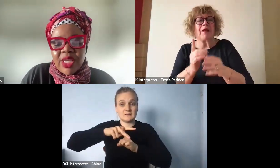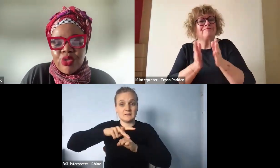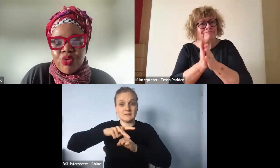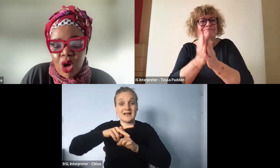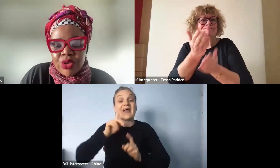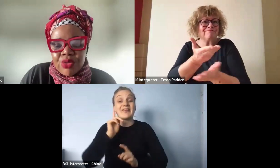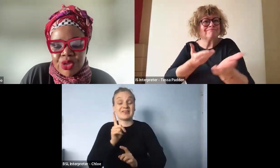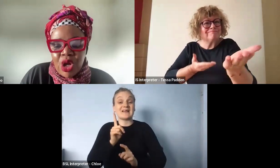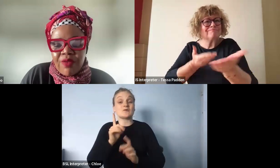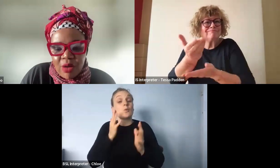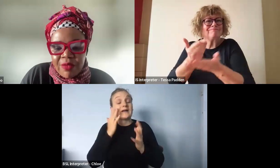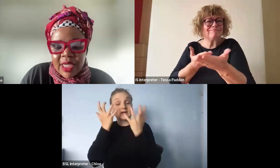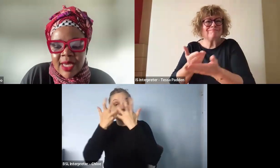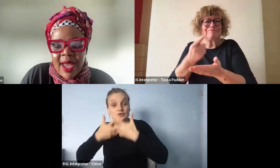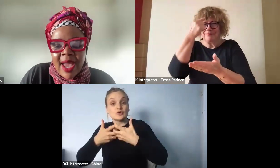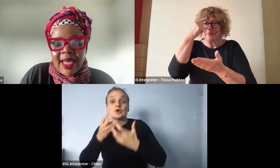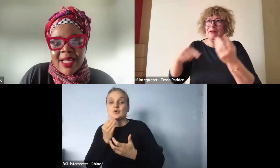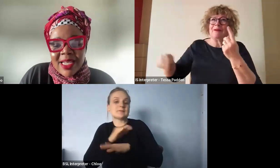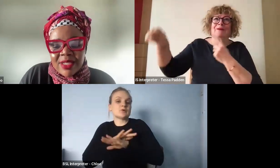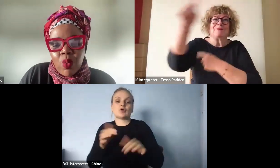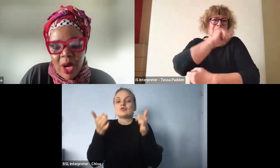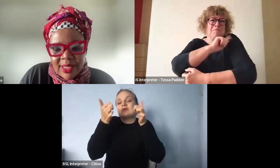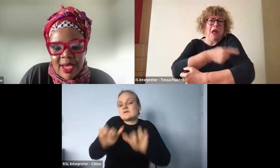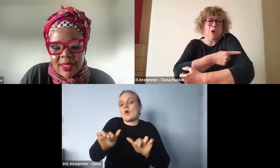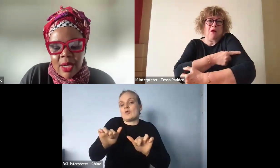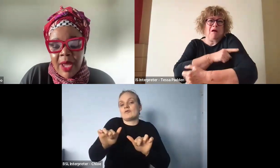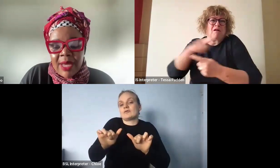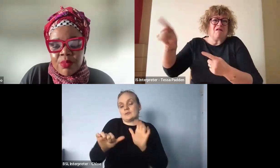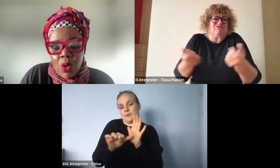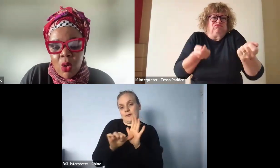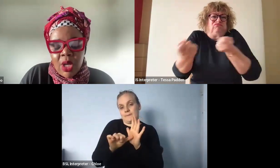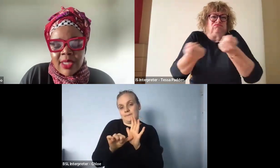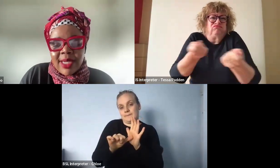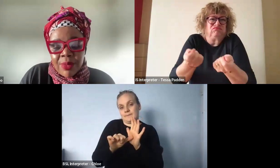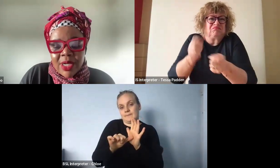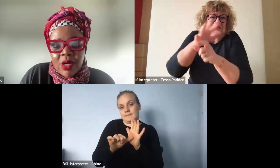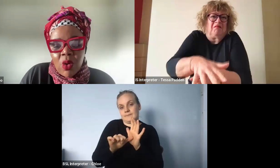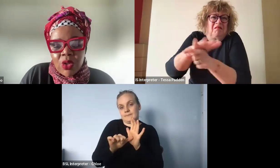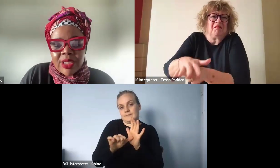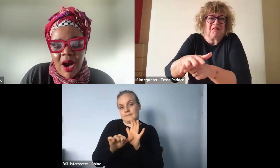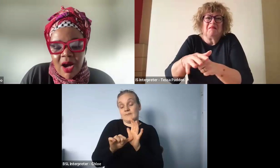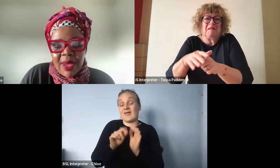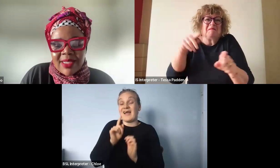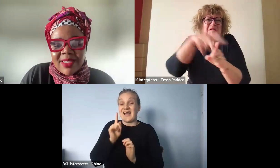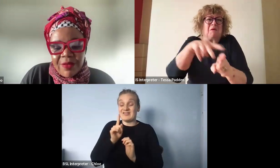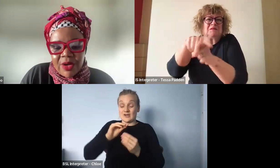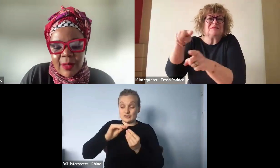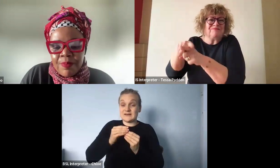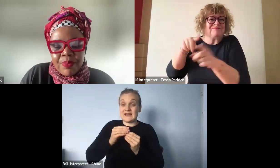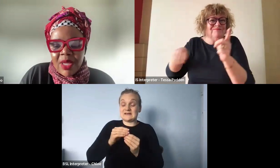are used that do not resolve the conflict, and at least one side, perhaps more, deliberately causes harm